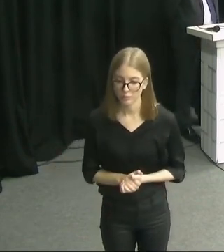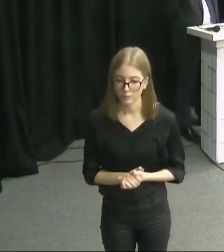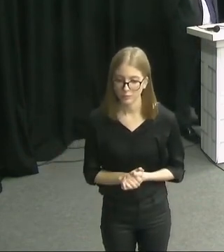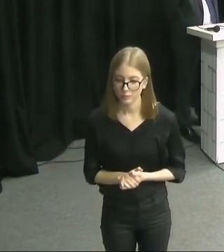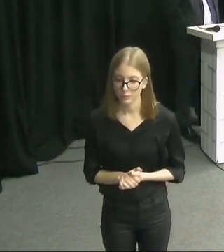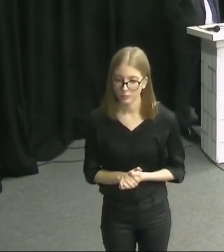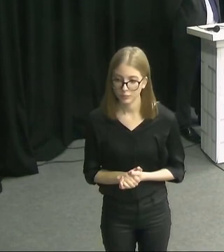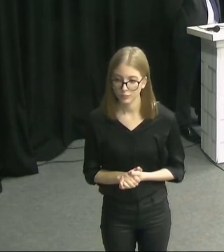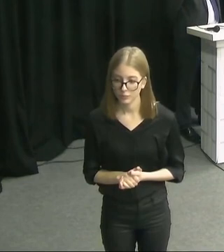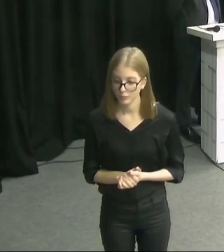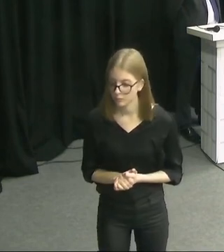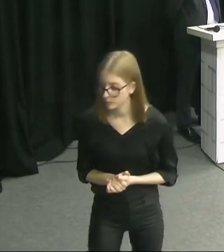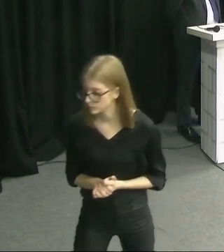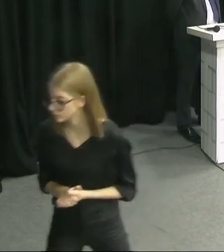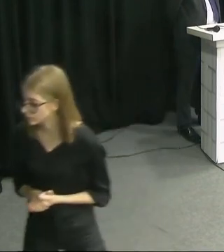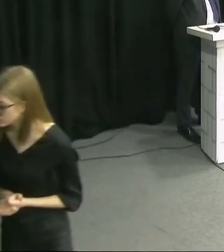strengthen our community. Thank you.